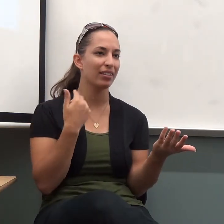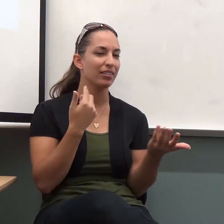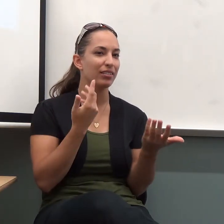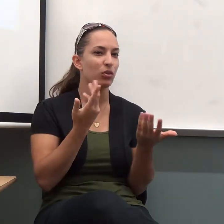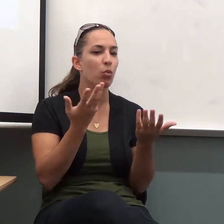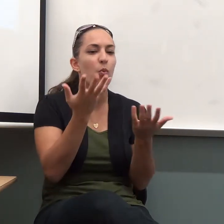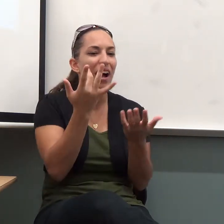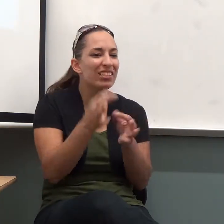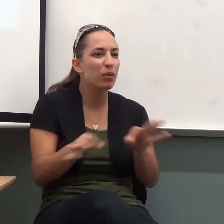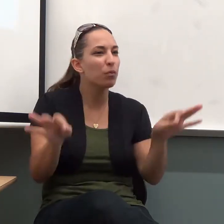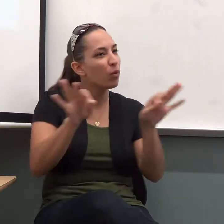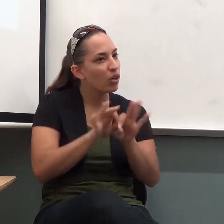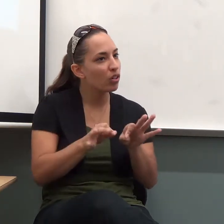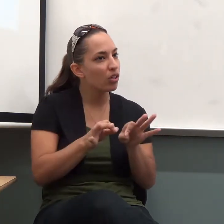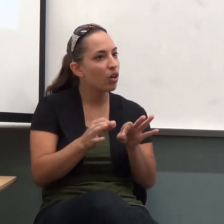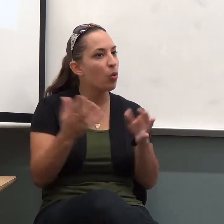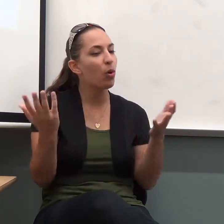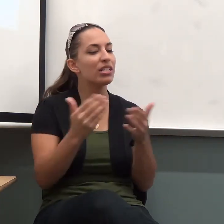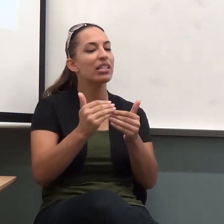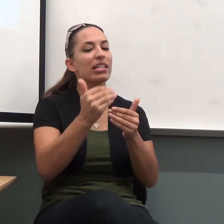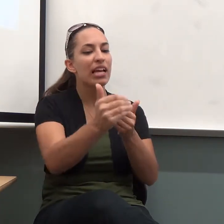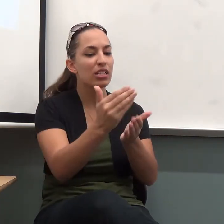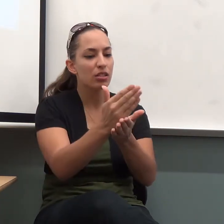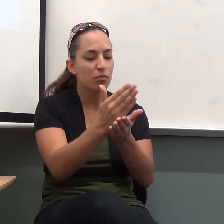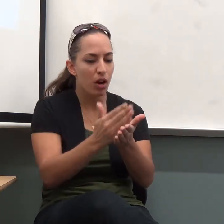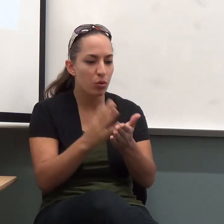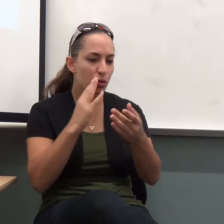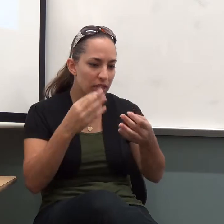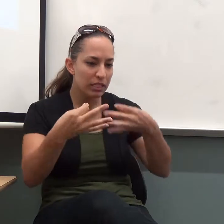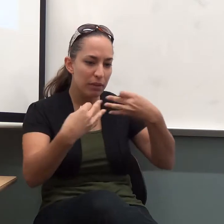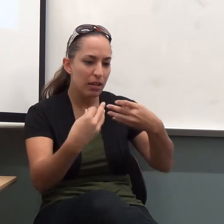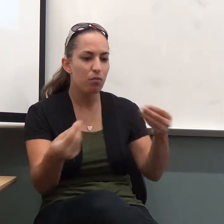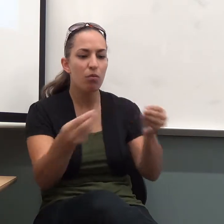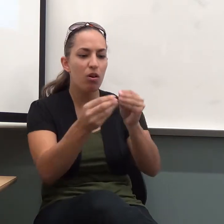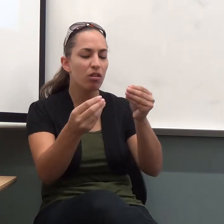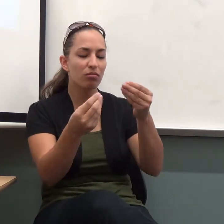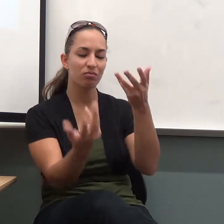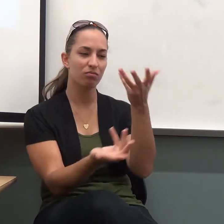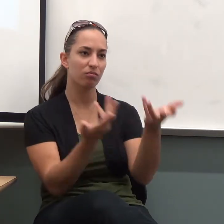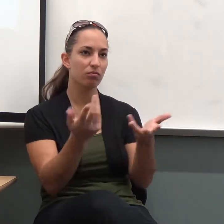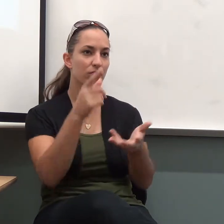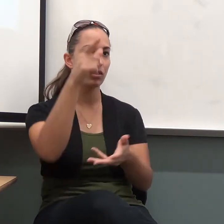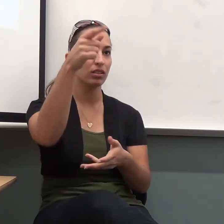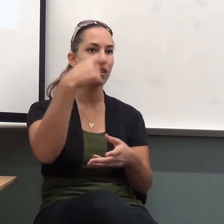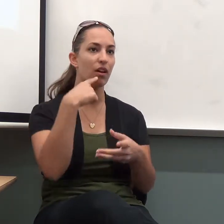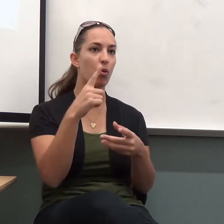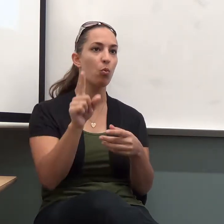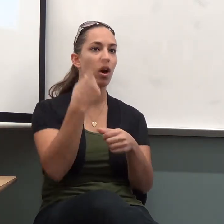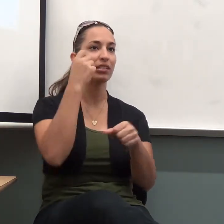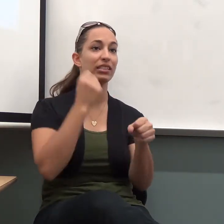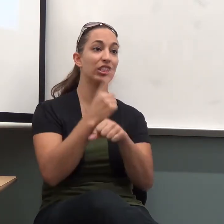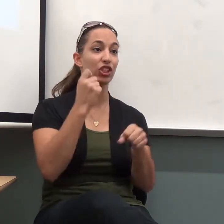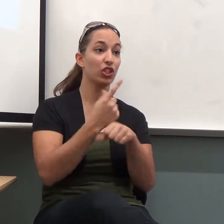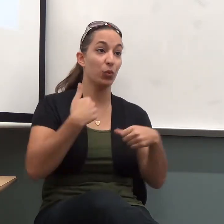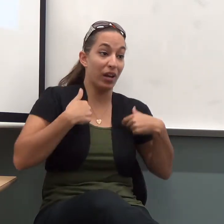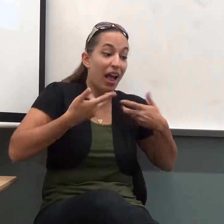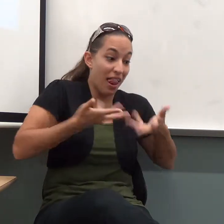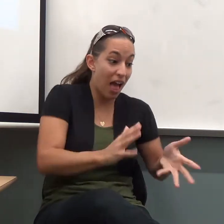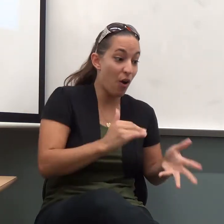next piece? What is it I'm going to talk about with these strangers giving out candy? Is it once a year we allow our children to go in circles, allow